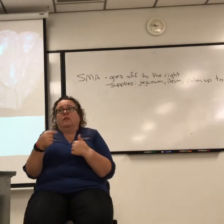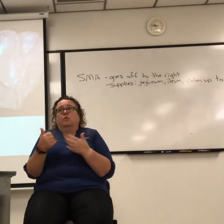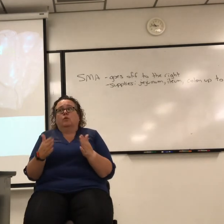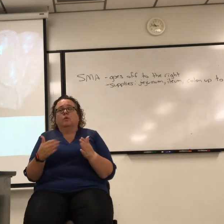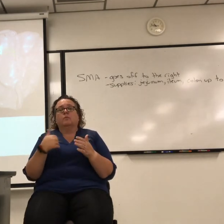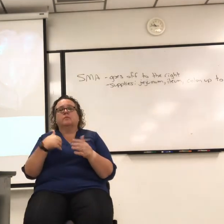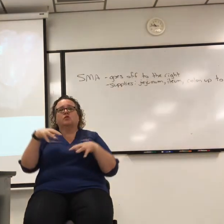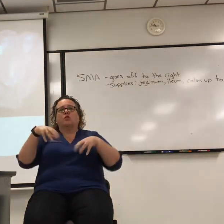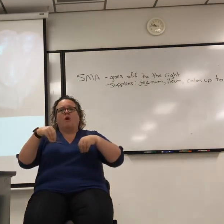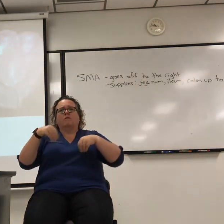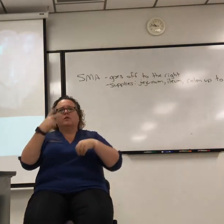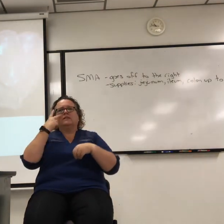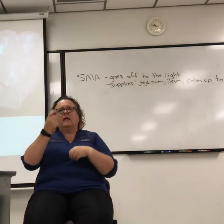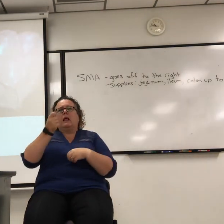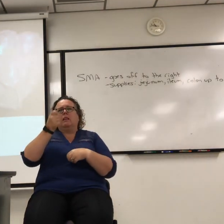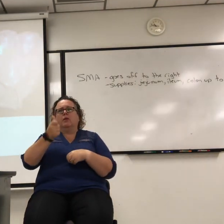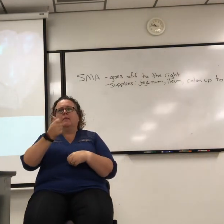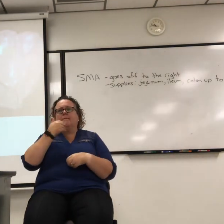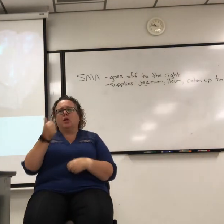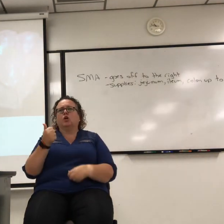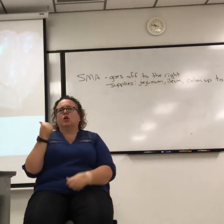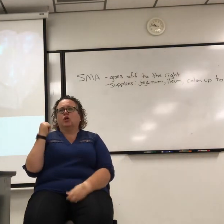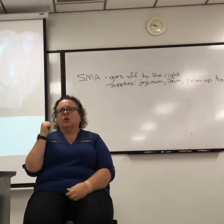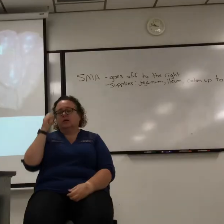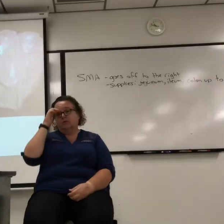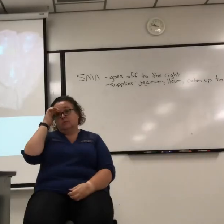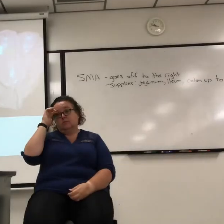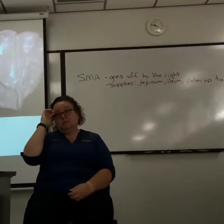turn the lights off, you can see it a little better.